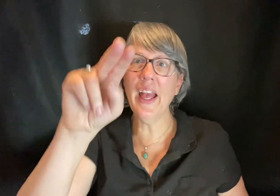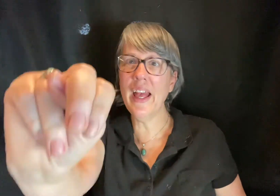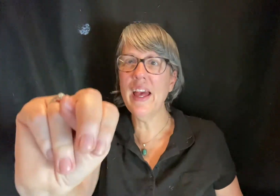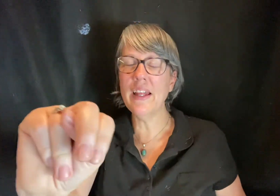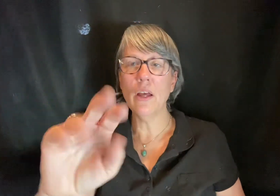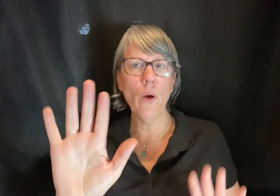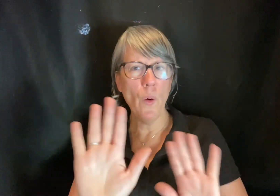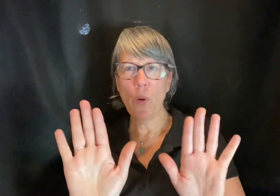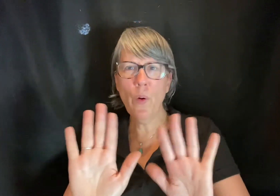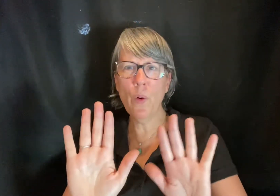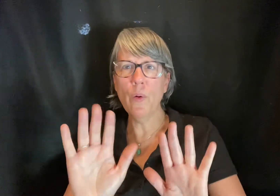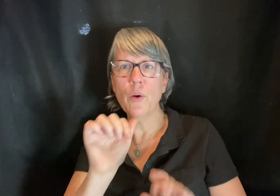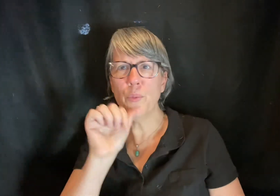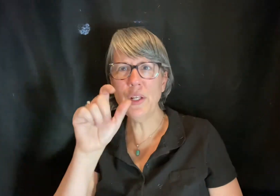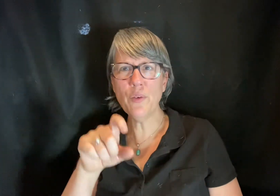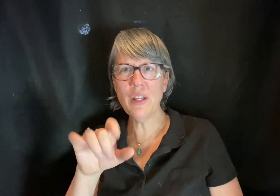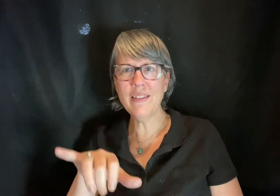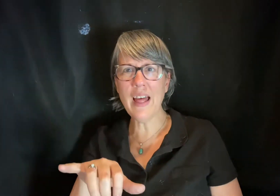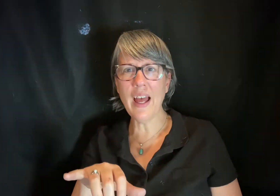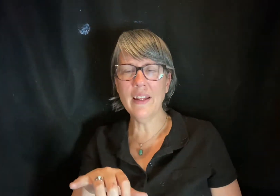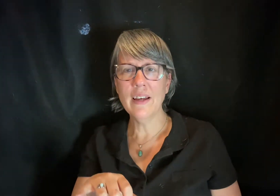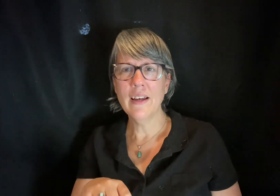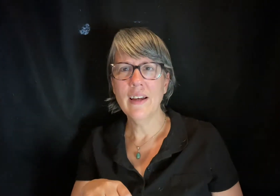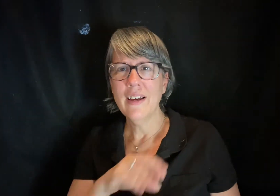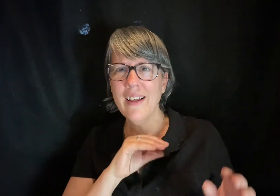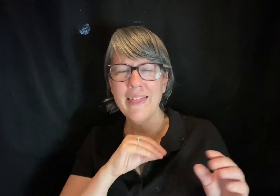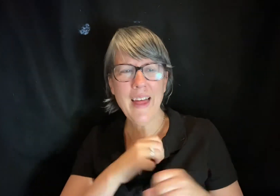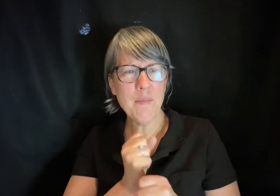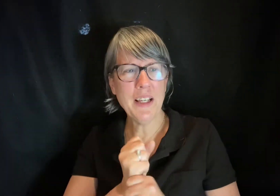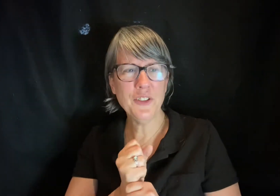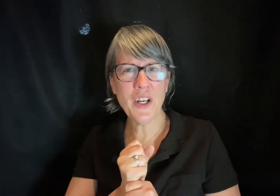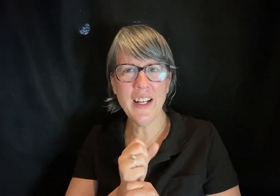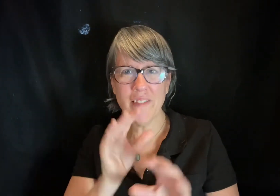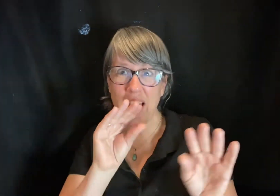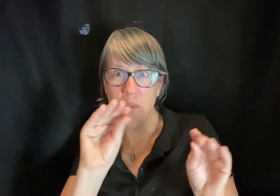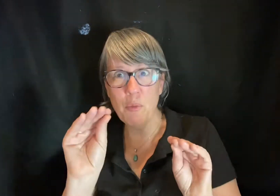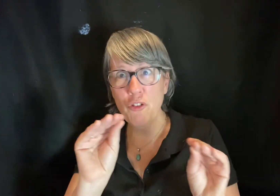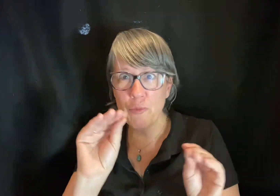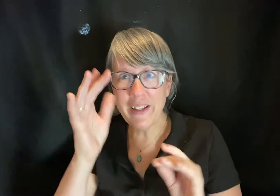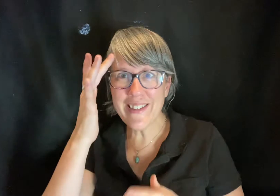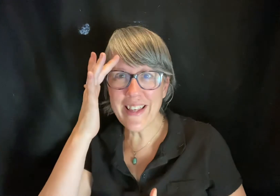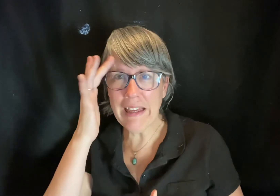M-A-N. Oh, we don't need that. That makes you kind of like movement sick.